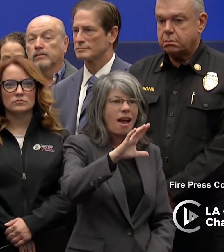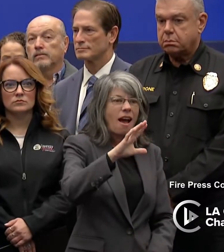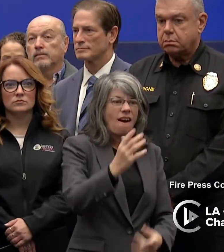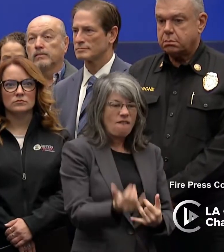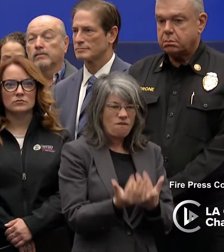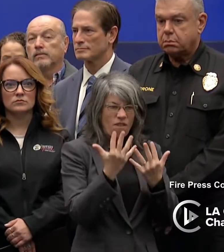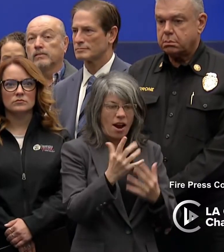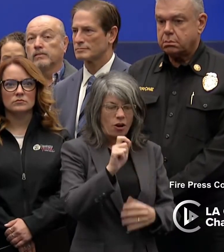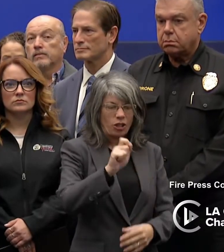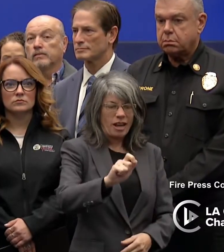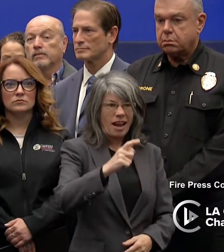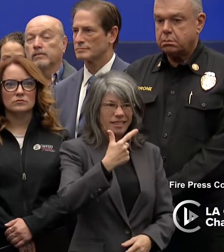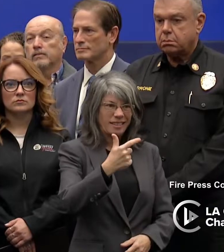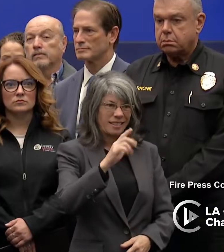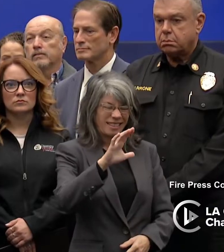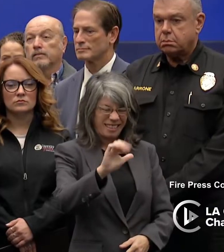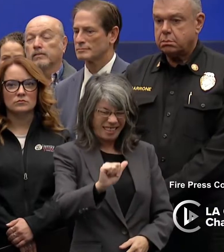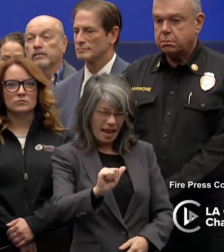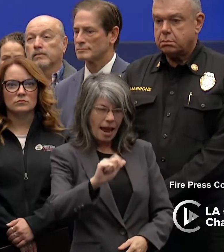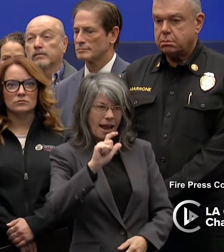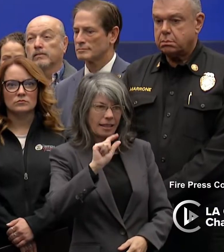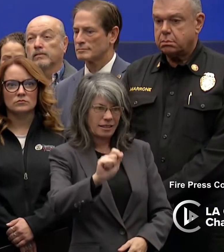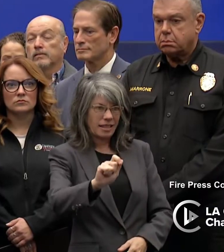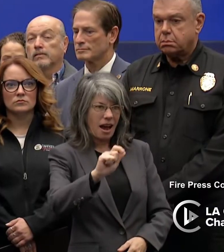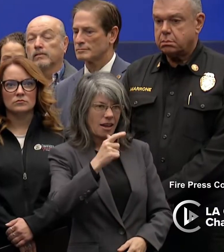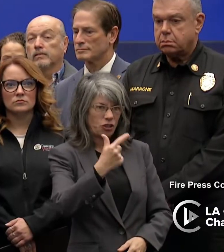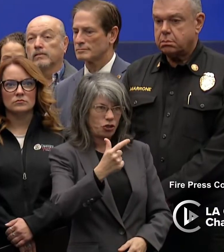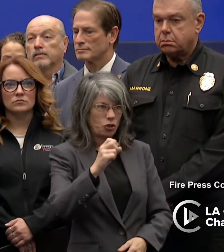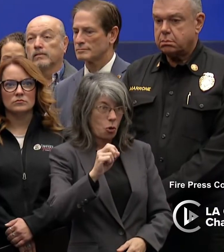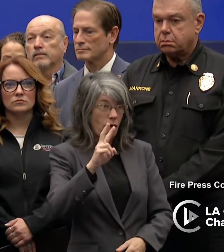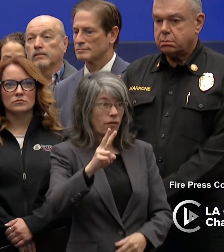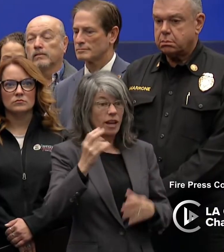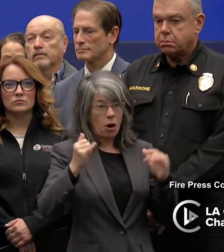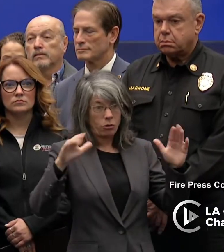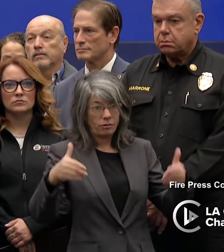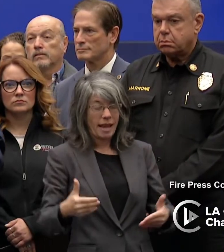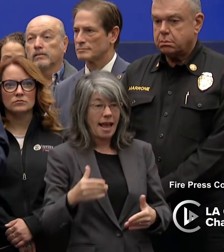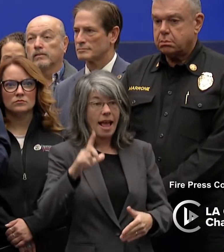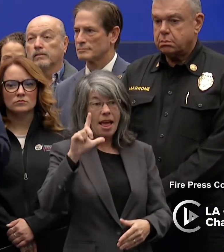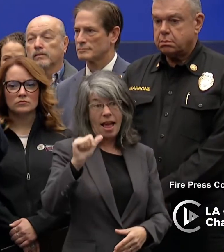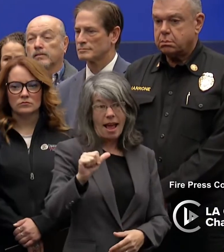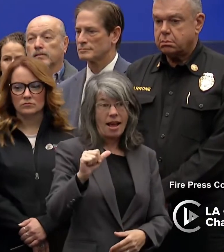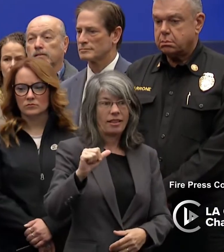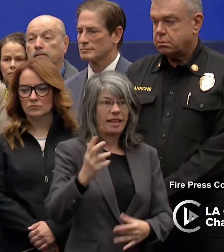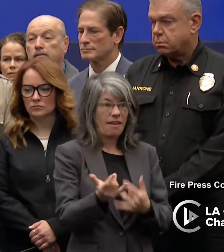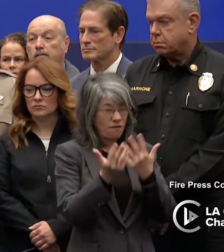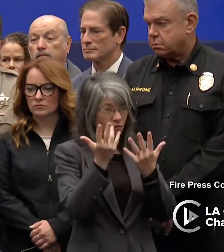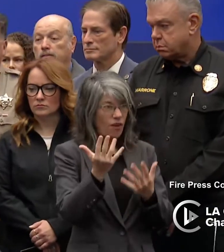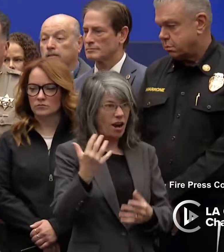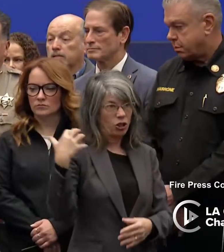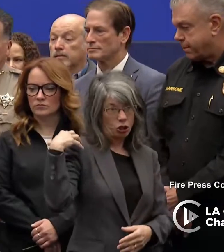fire.ca.gov. And next up, I would like to introduce LA City Fire Chief.